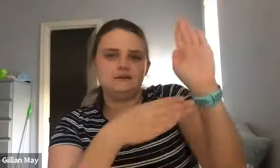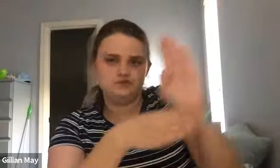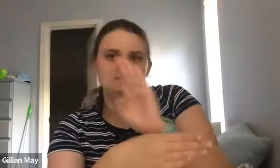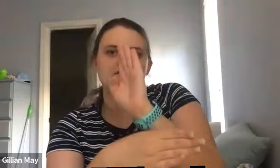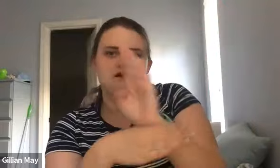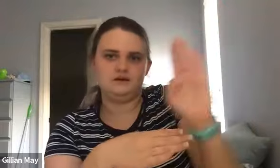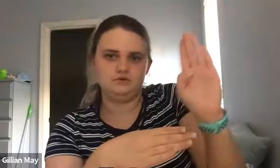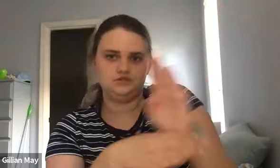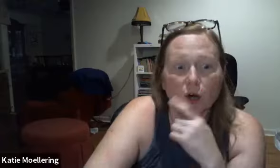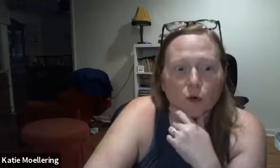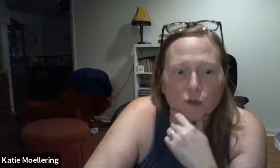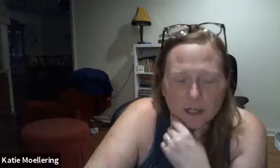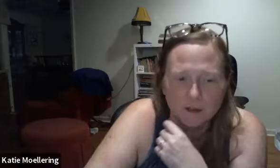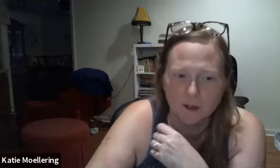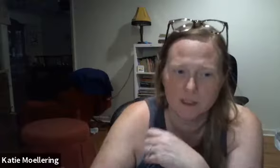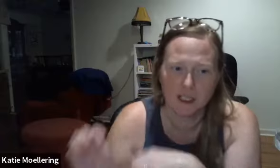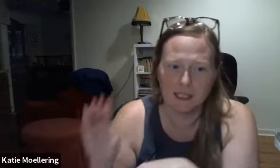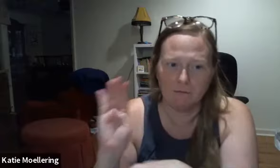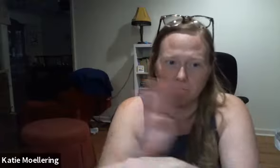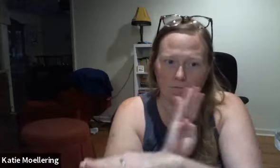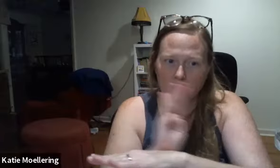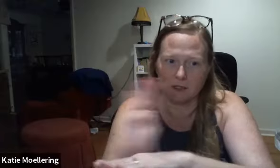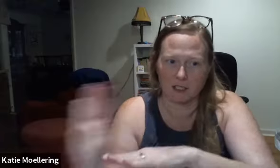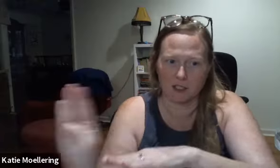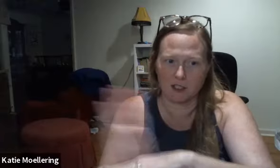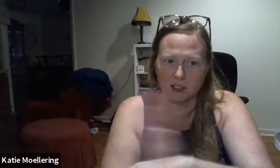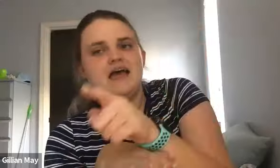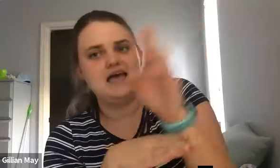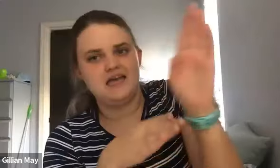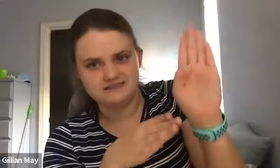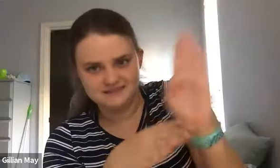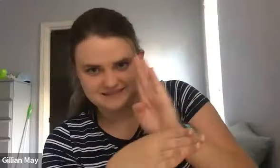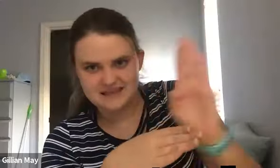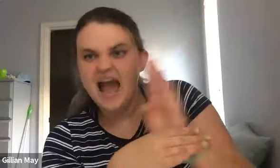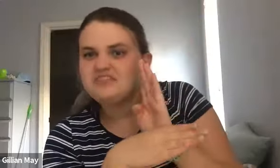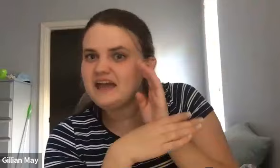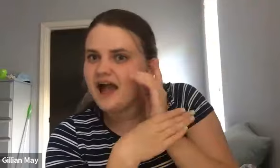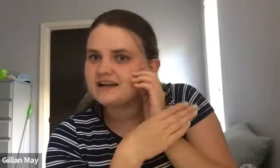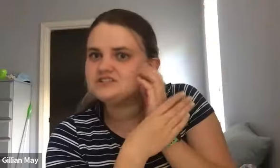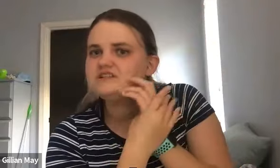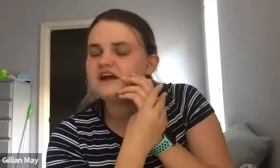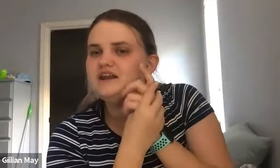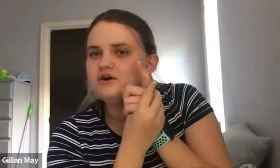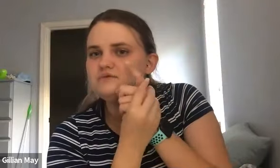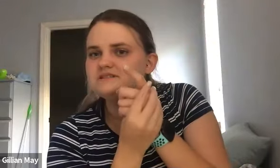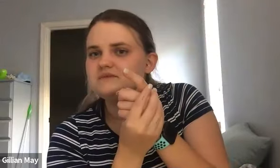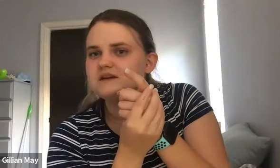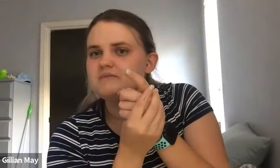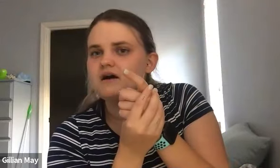doing like that kind of motion. Or the old credit card machine. It was like. Yes. I think actually, I know there was something